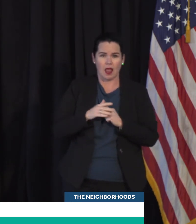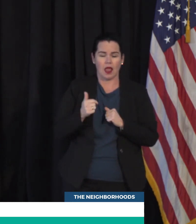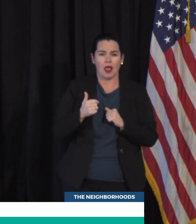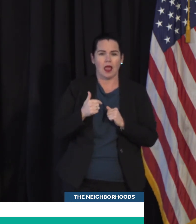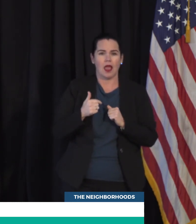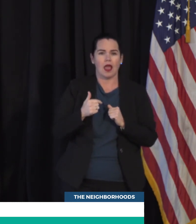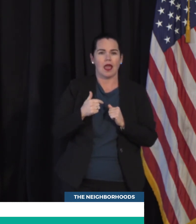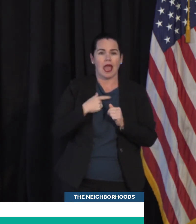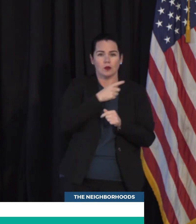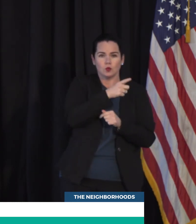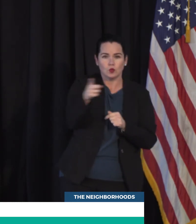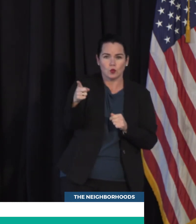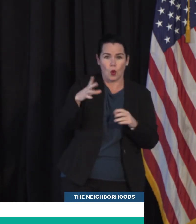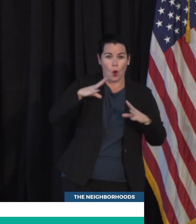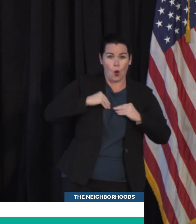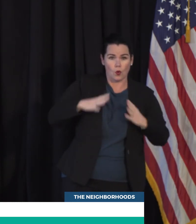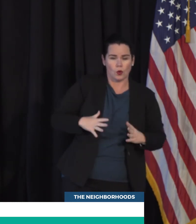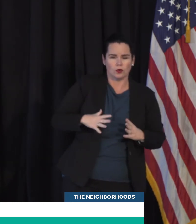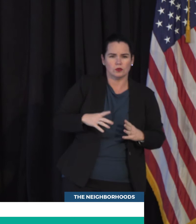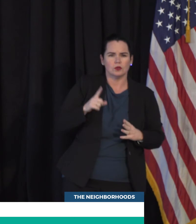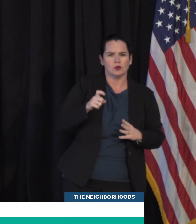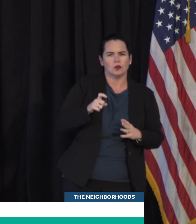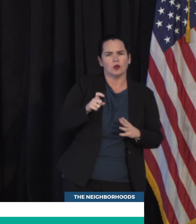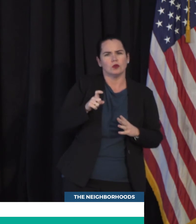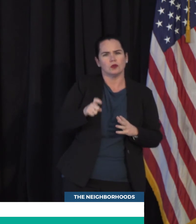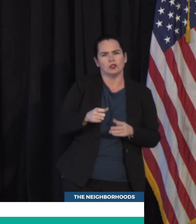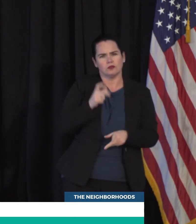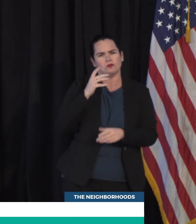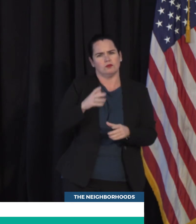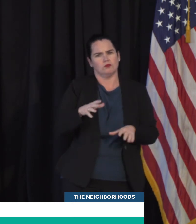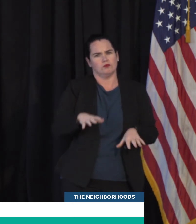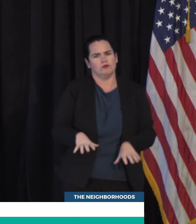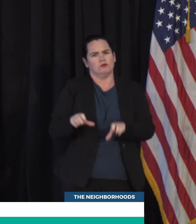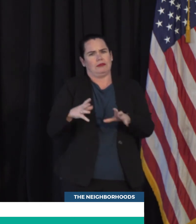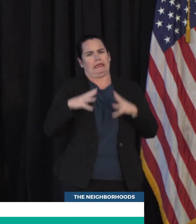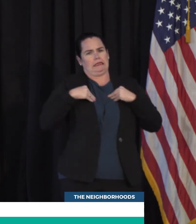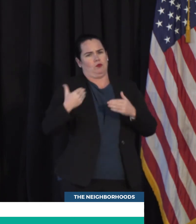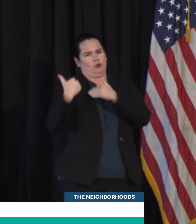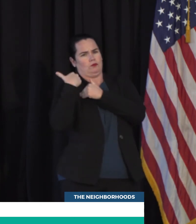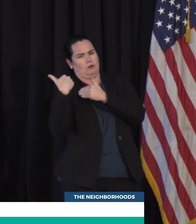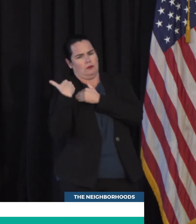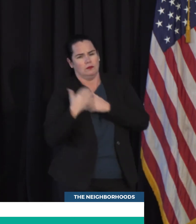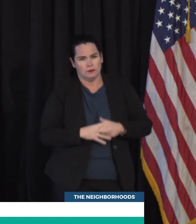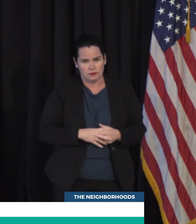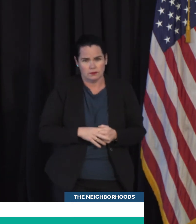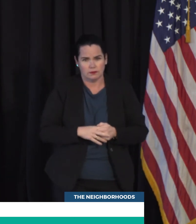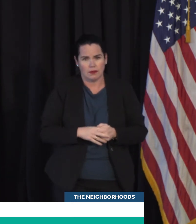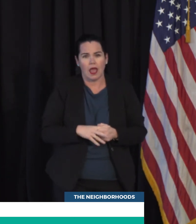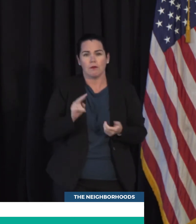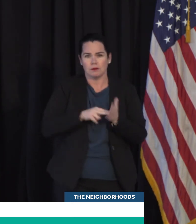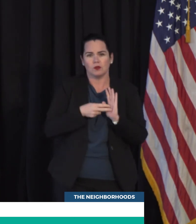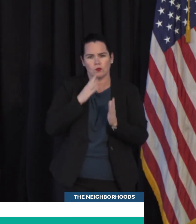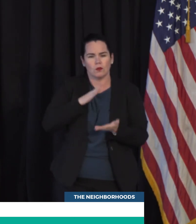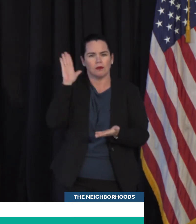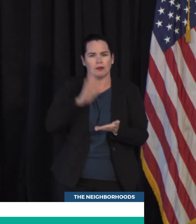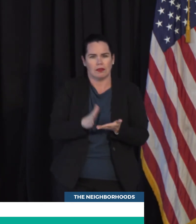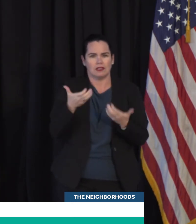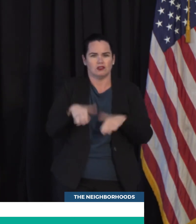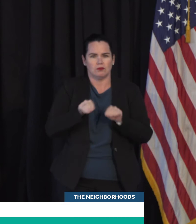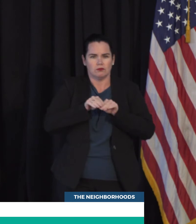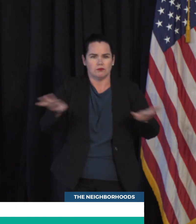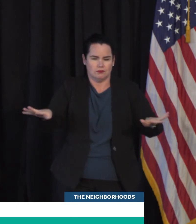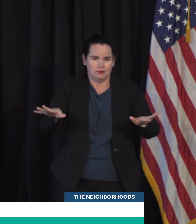on store owners to do their part, and this will help us to slow the spread of COVID-19. I do want to thank our